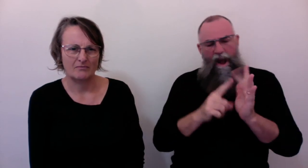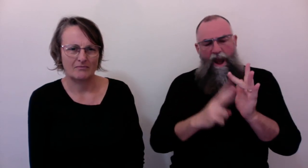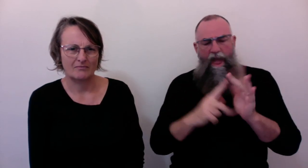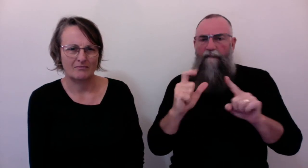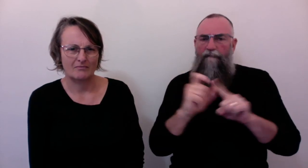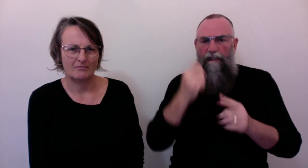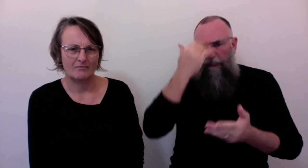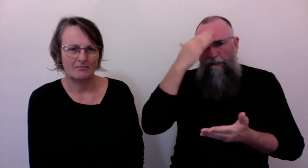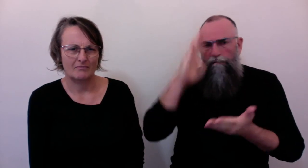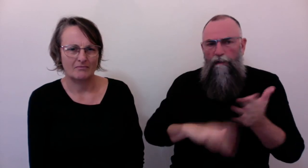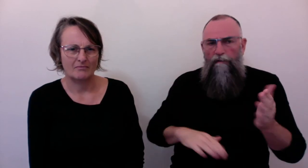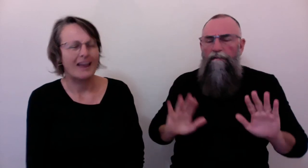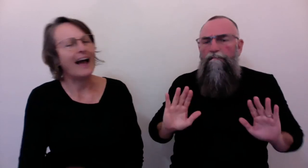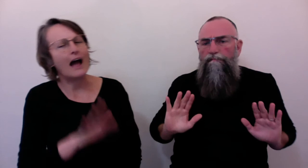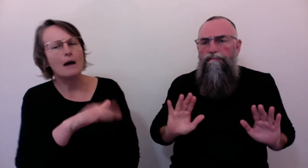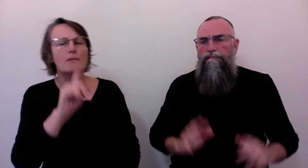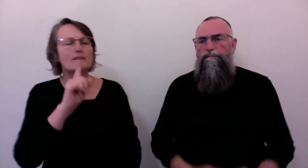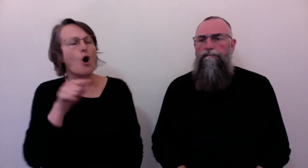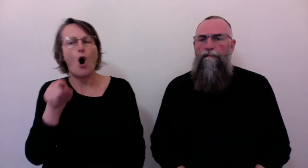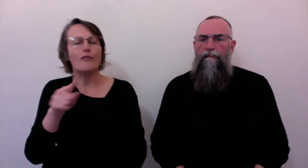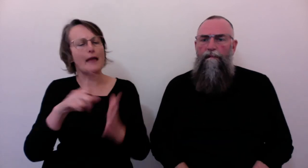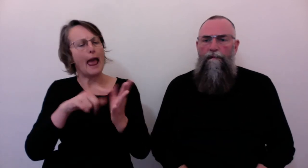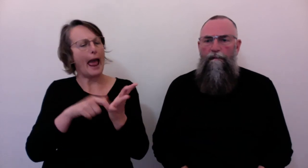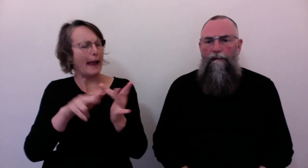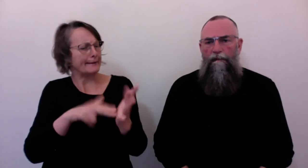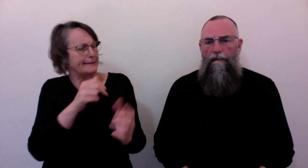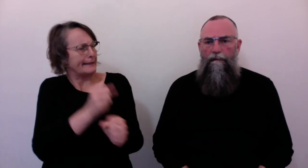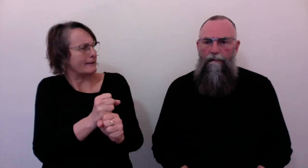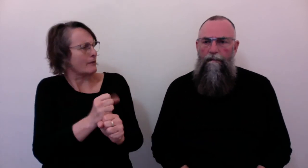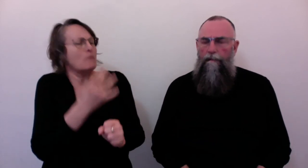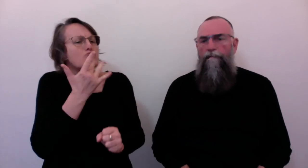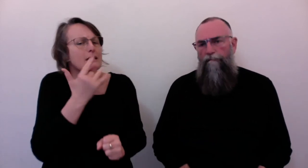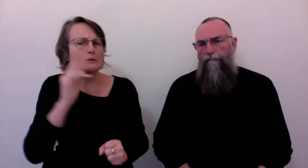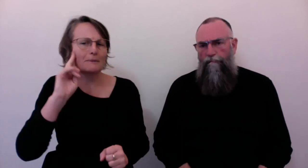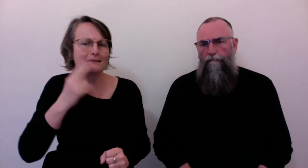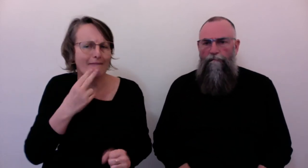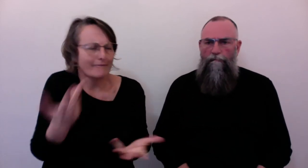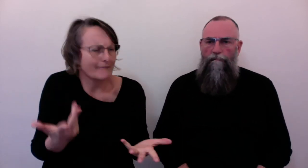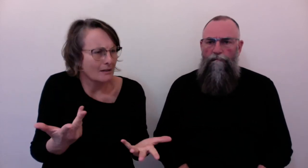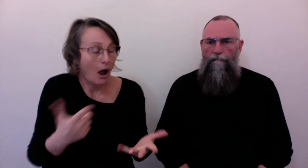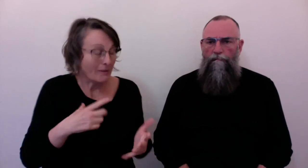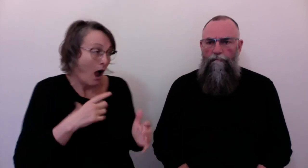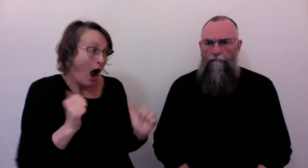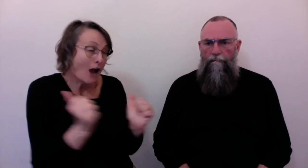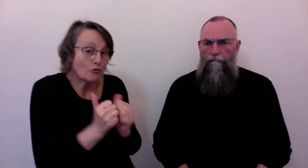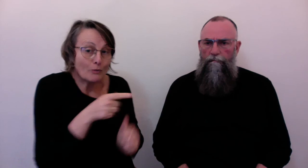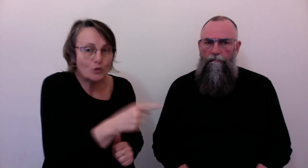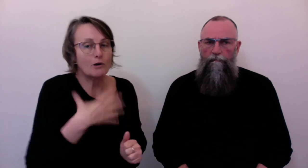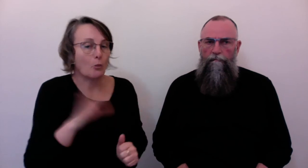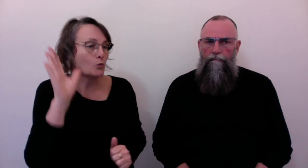role, like the same way that you play any role? Yeah, Christian Bale isn't Oh, really by the way, Batman, you know? I fully agree with you, but I just want to hear your Yeah, side. yeah.